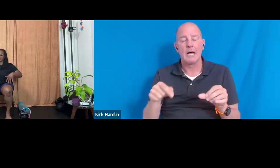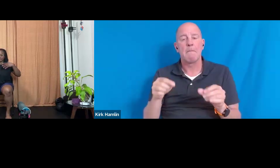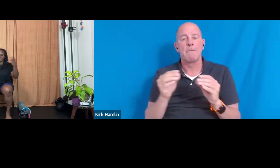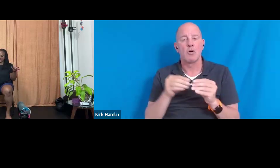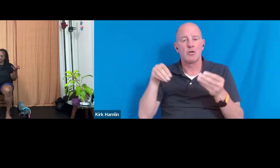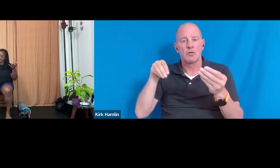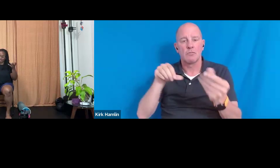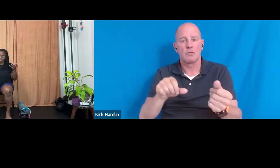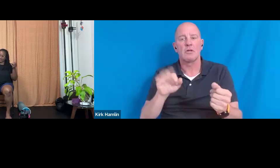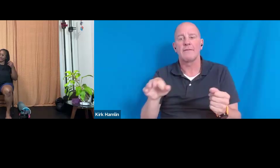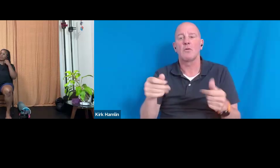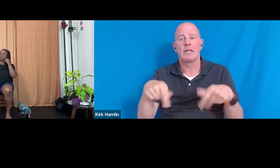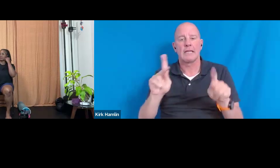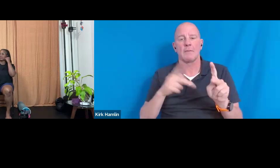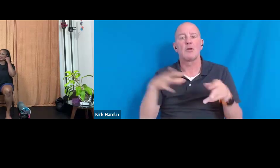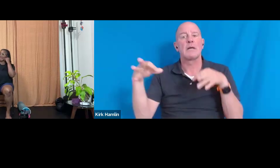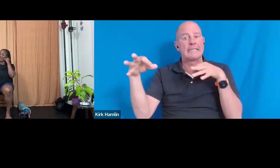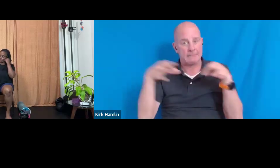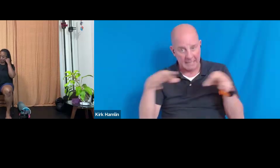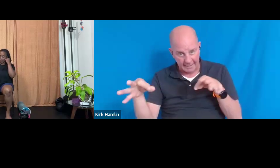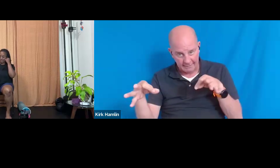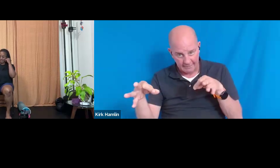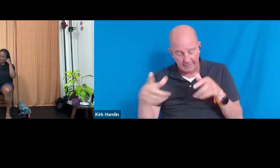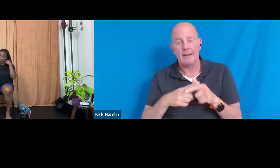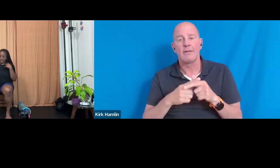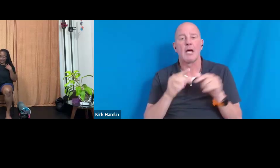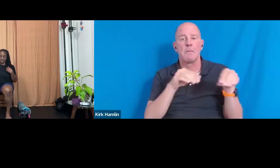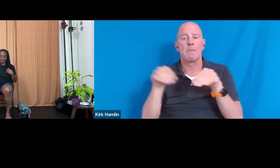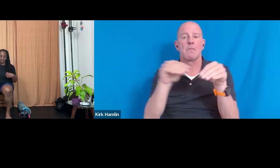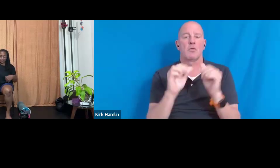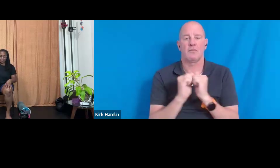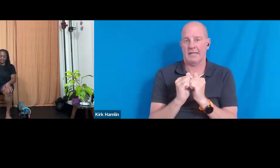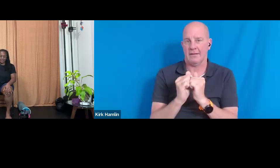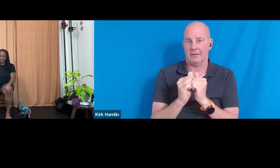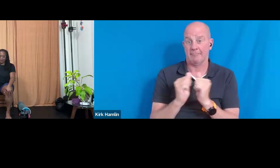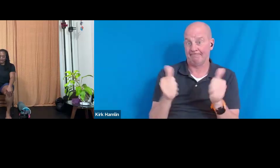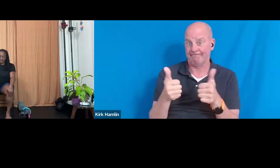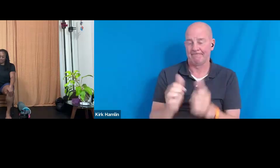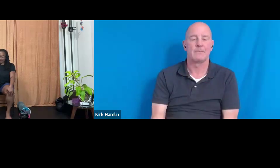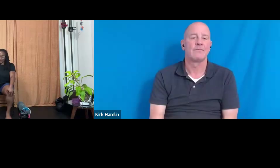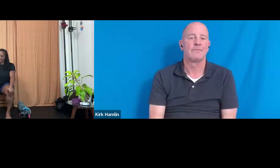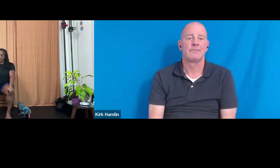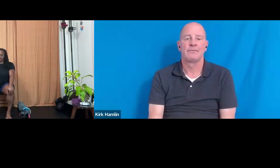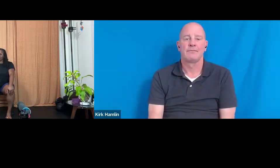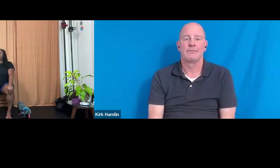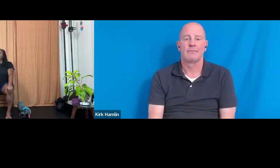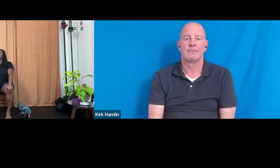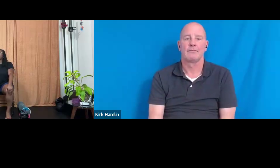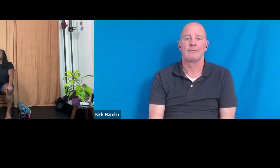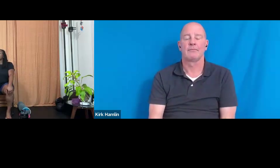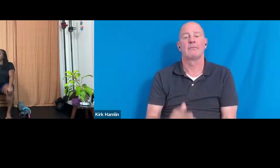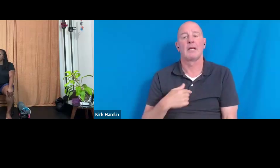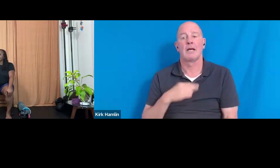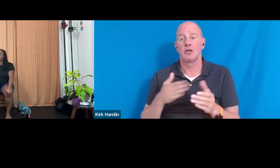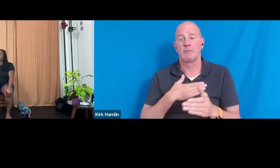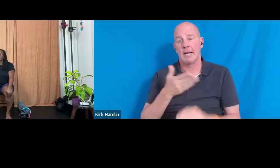you just let me explain the motions and then we do them together. That's the cadence of it. So I do my best to call